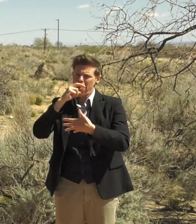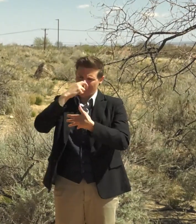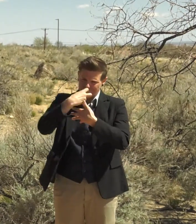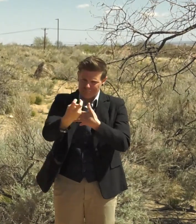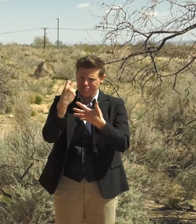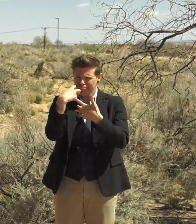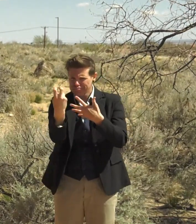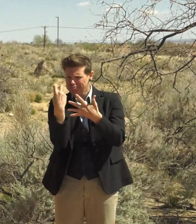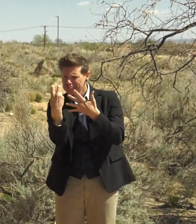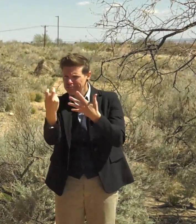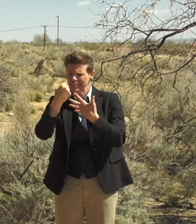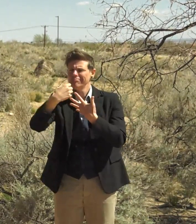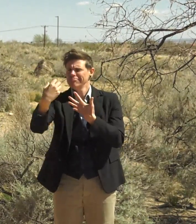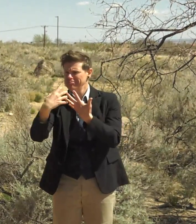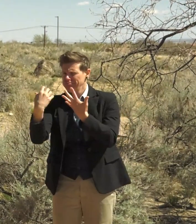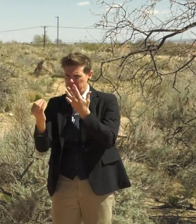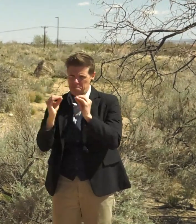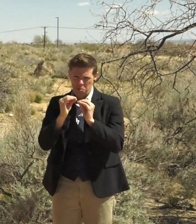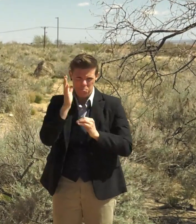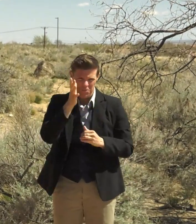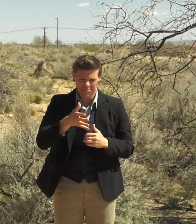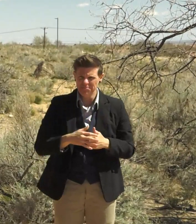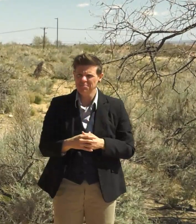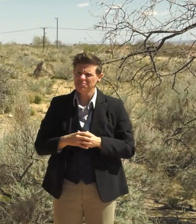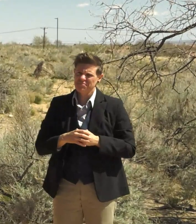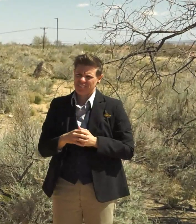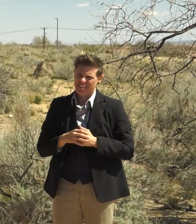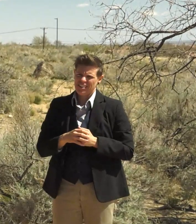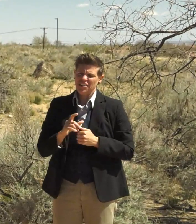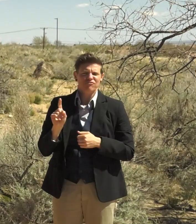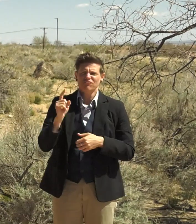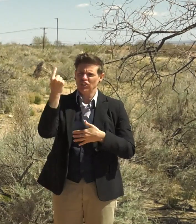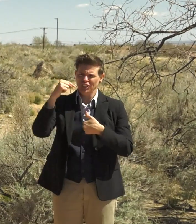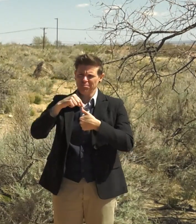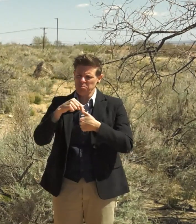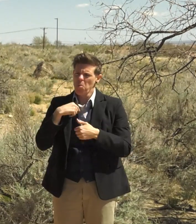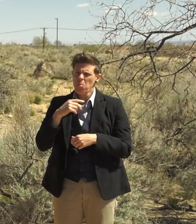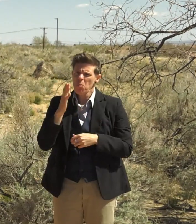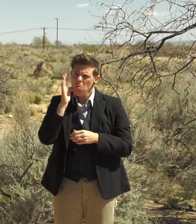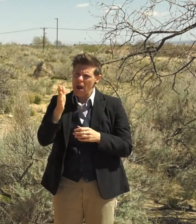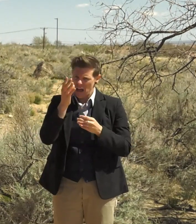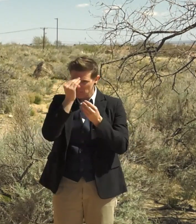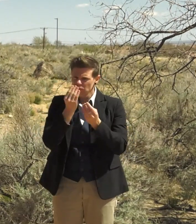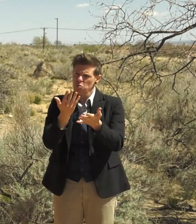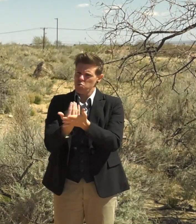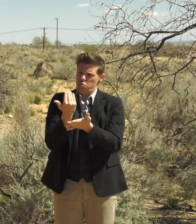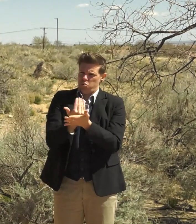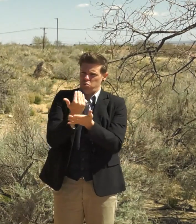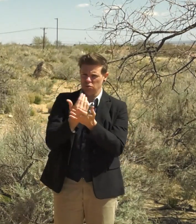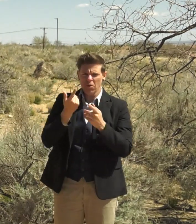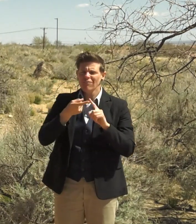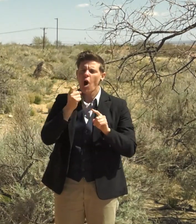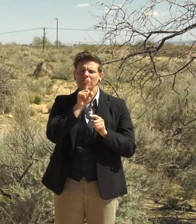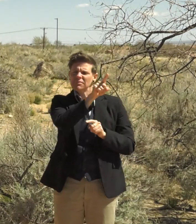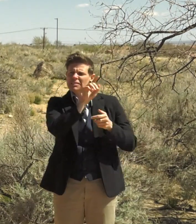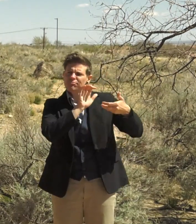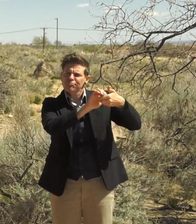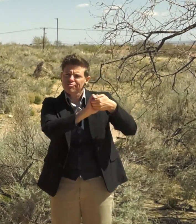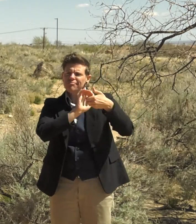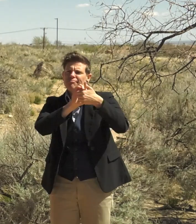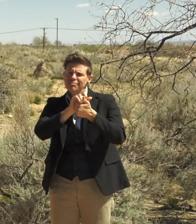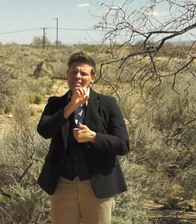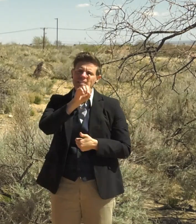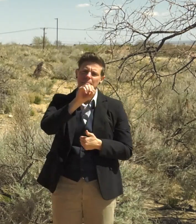So we're going to talk about some updates from our partners, whether it's DOH or APS or the Air Force